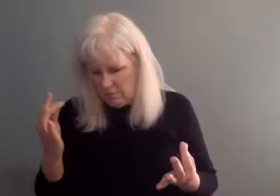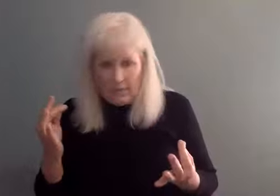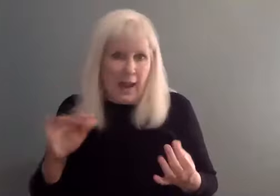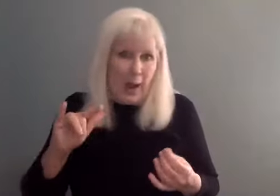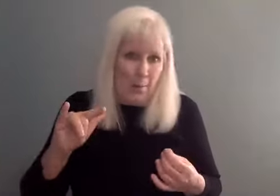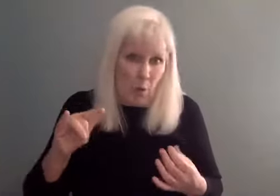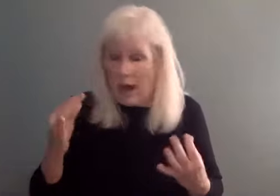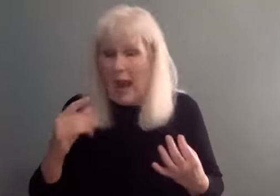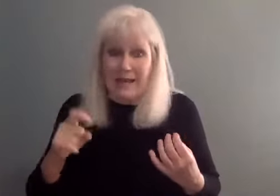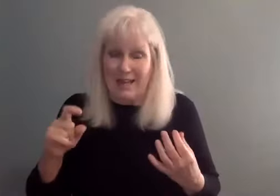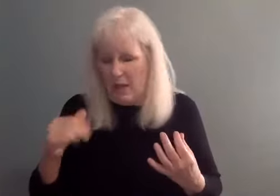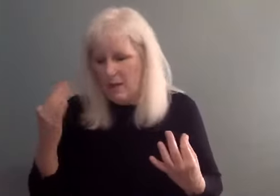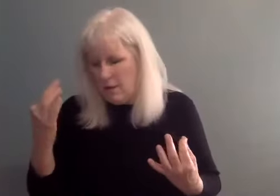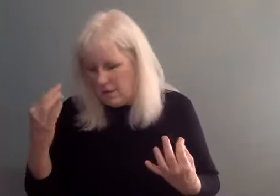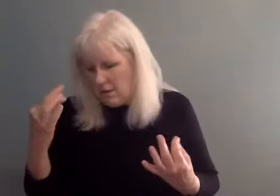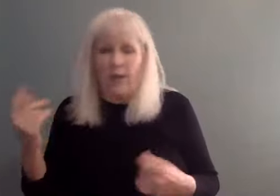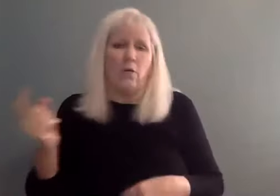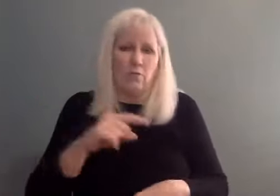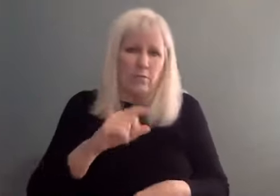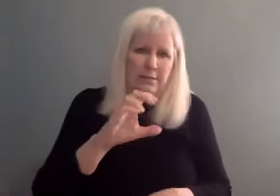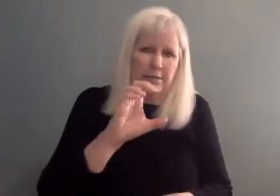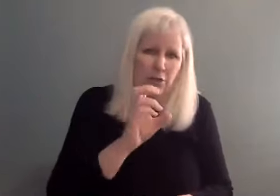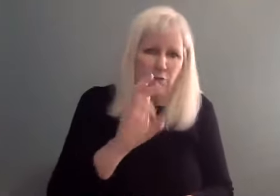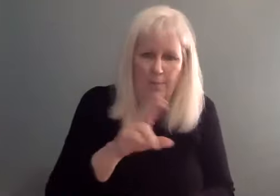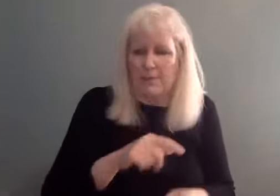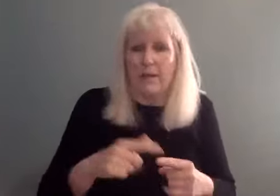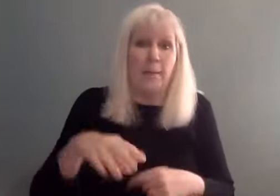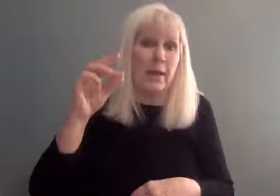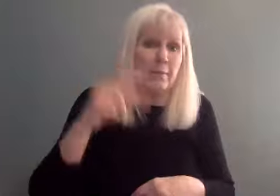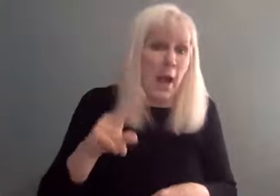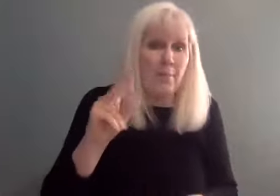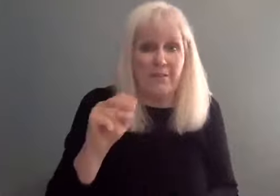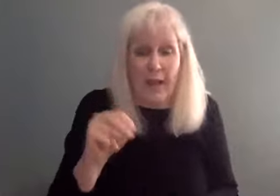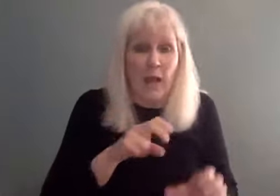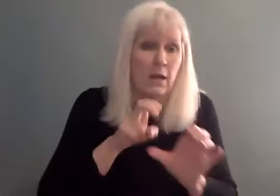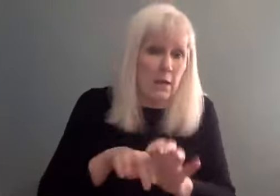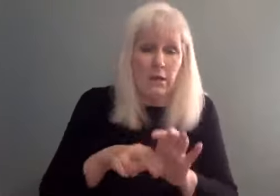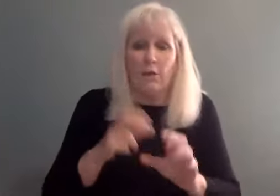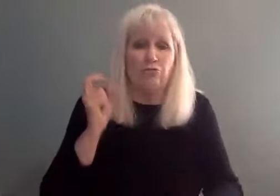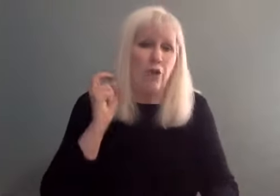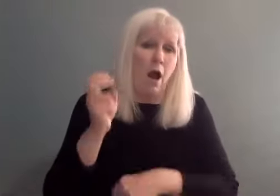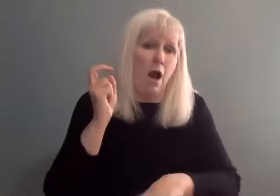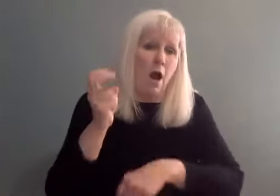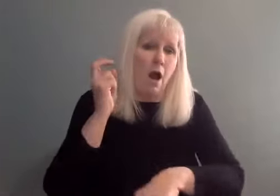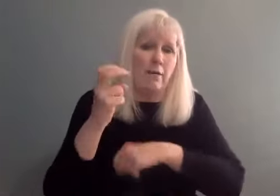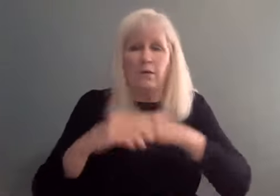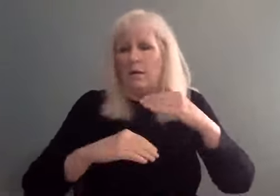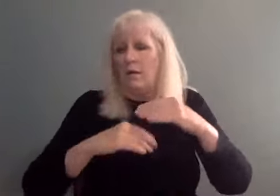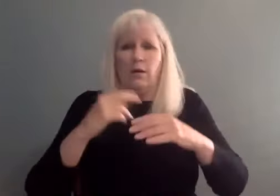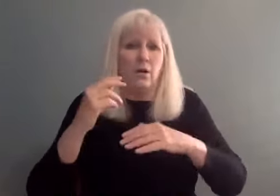it. And they picked me up and they get me in the van, and it's like we're driving on that beautiful Cedar River Road.